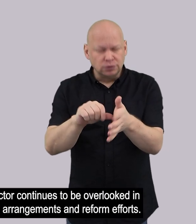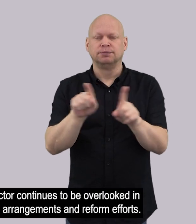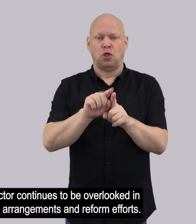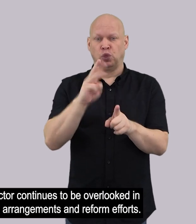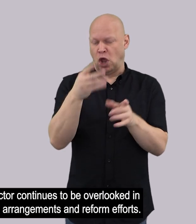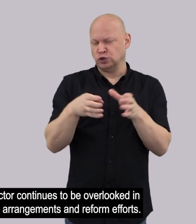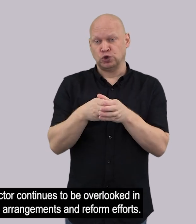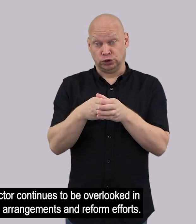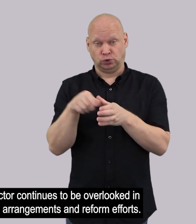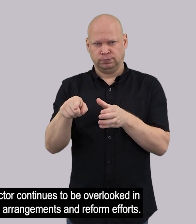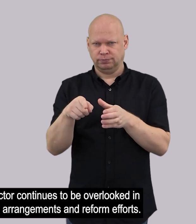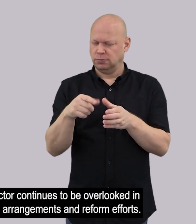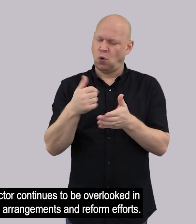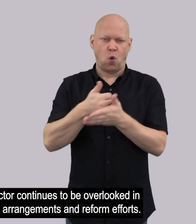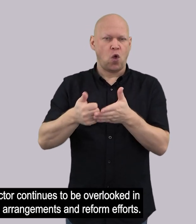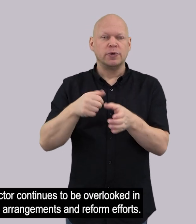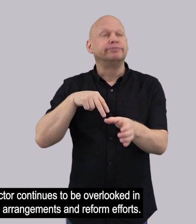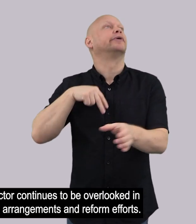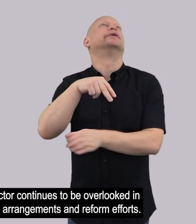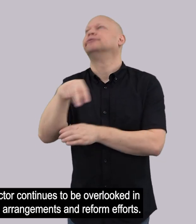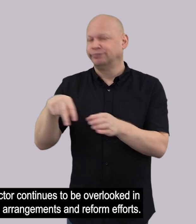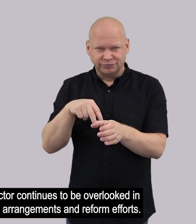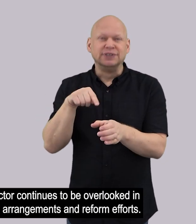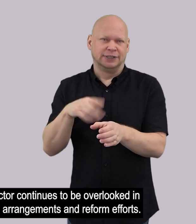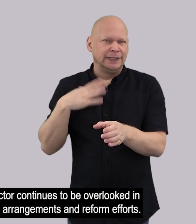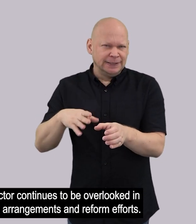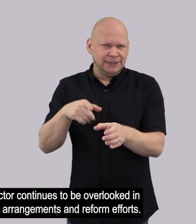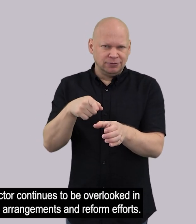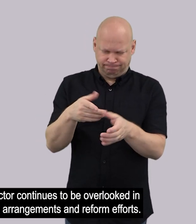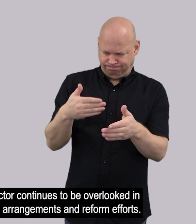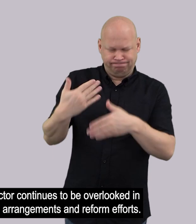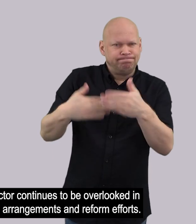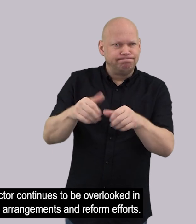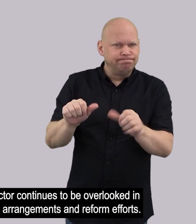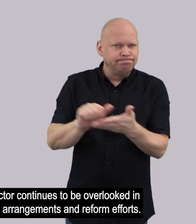third sector continues to be overlooked in governance arrangements and reform efforts.